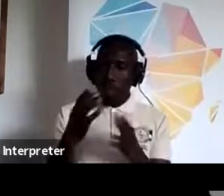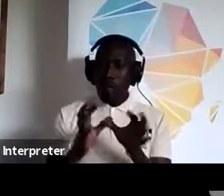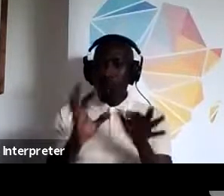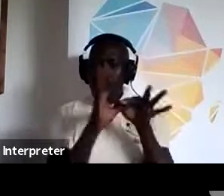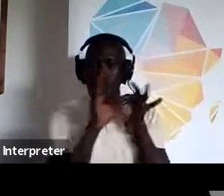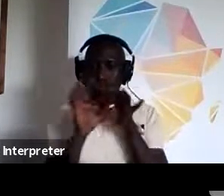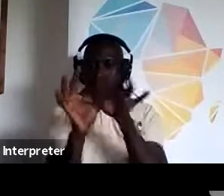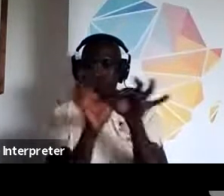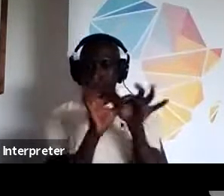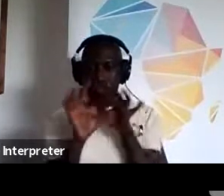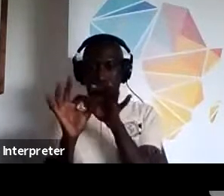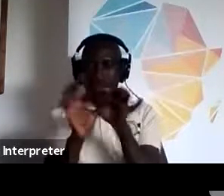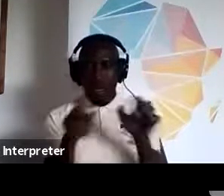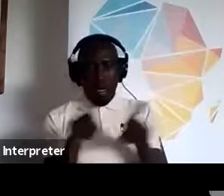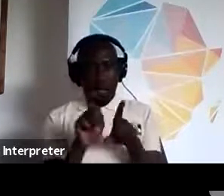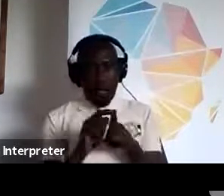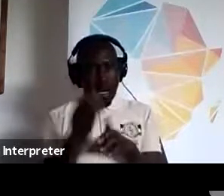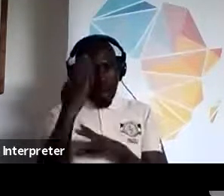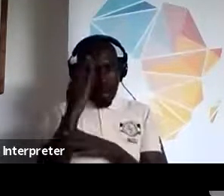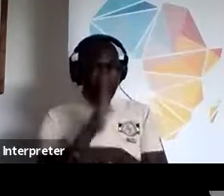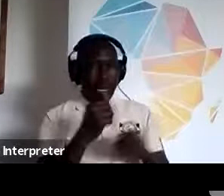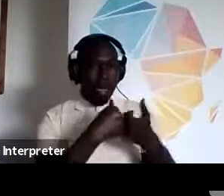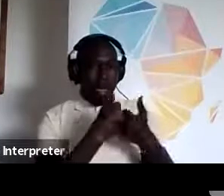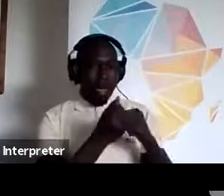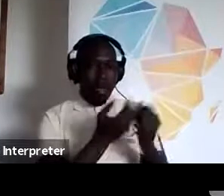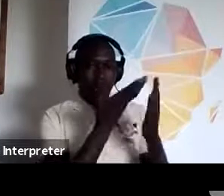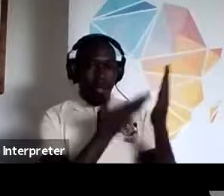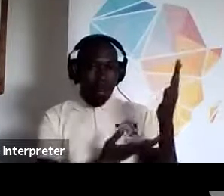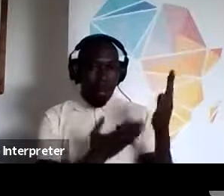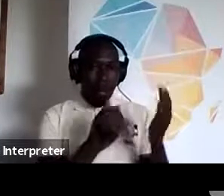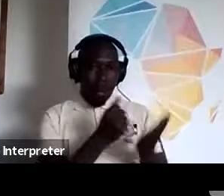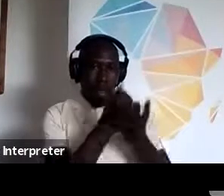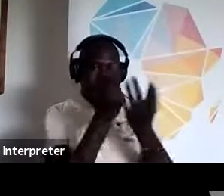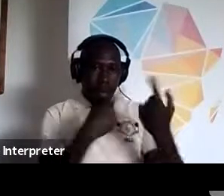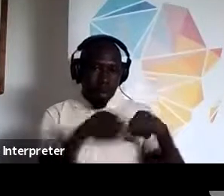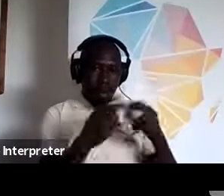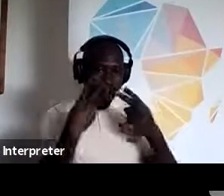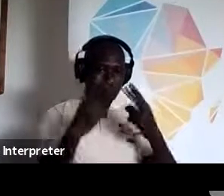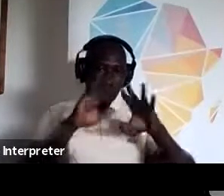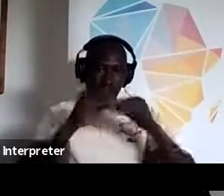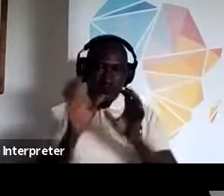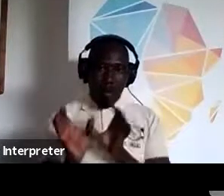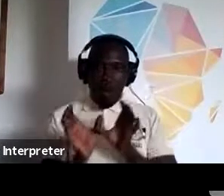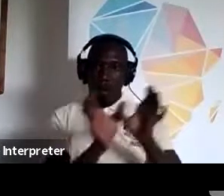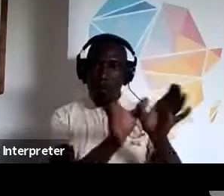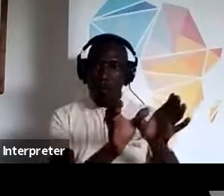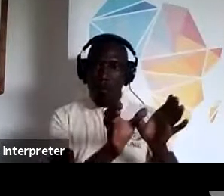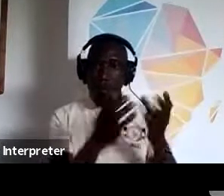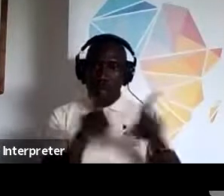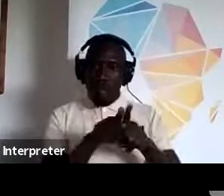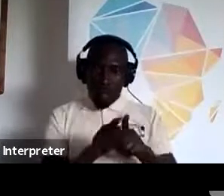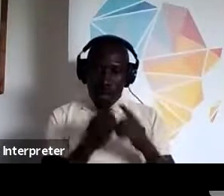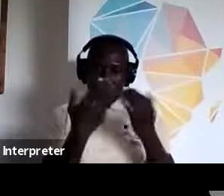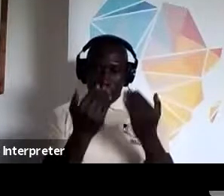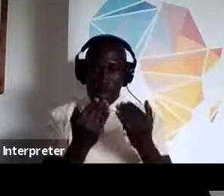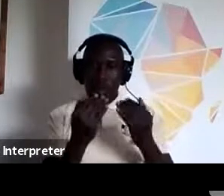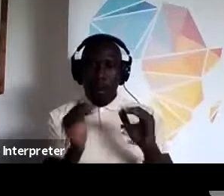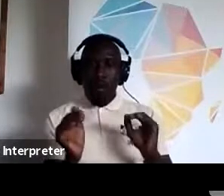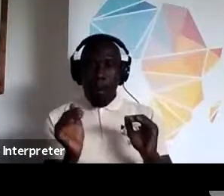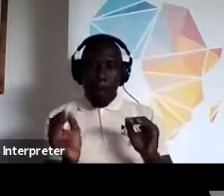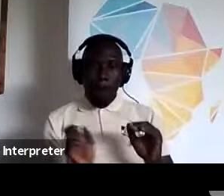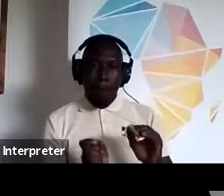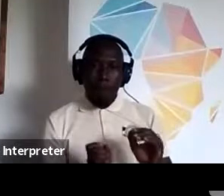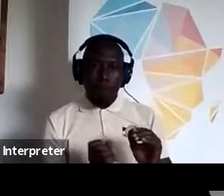united, and understanding their challenges helps us to see how we can move forward. And they have reached a stage where they can say, this is